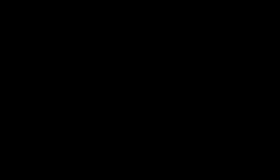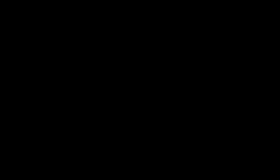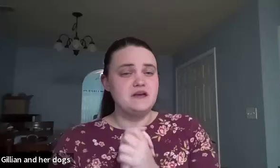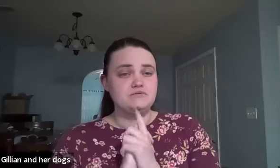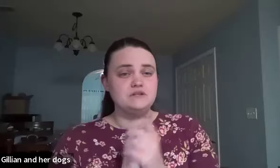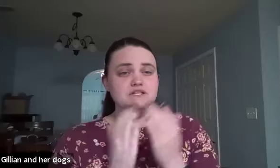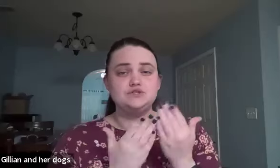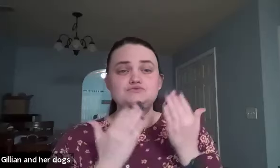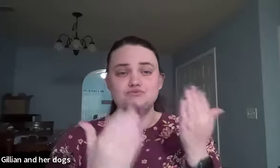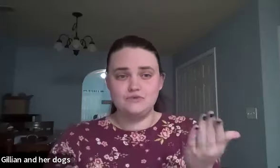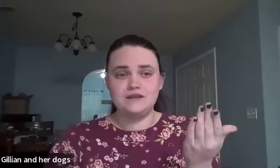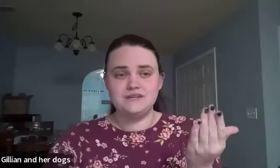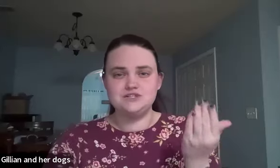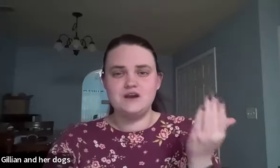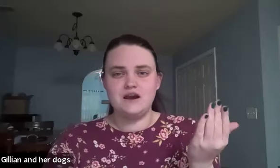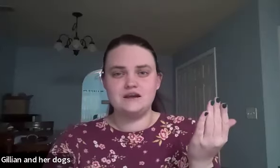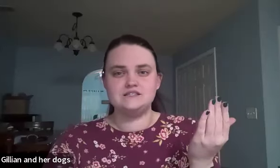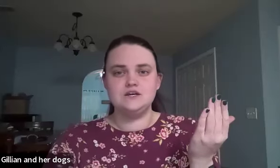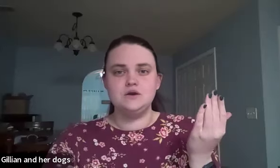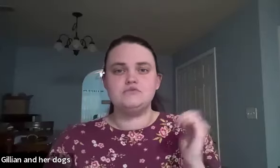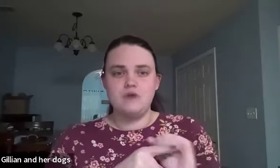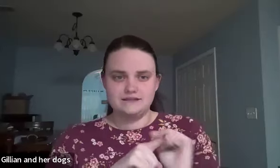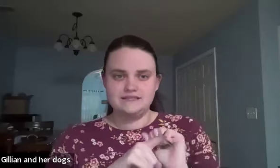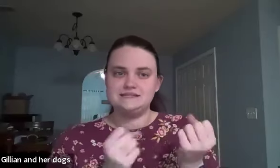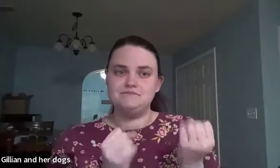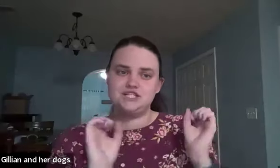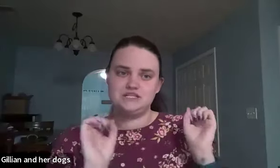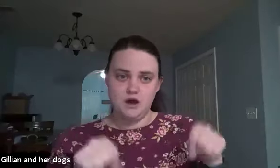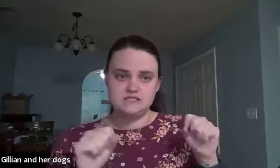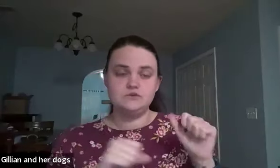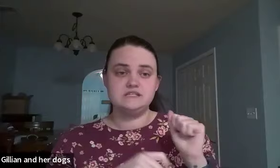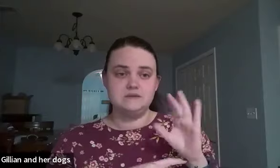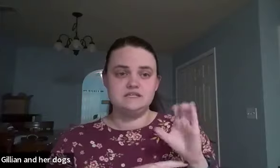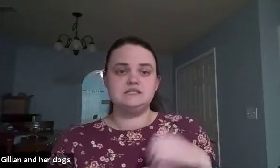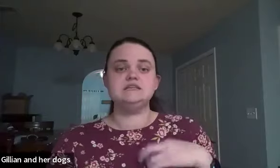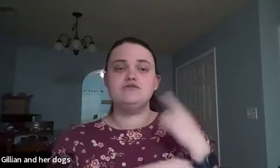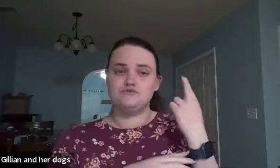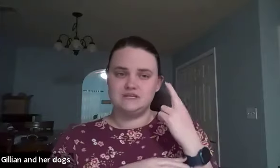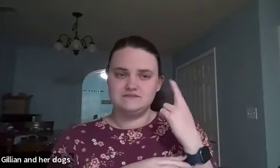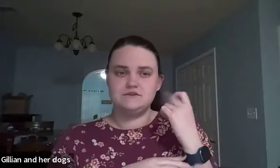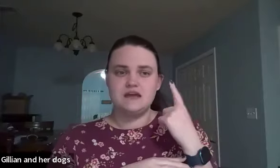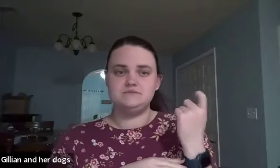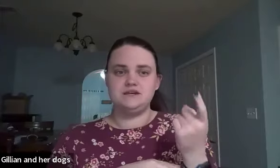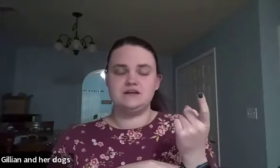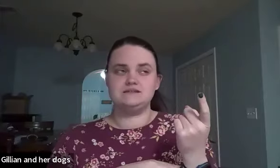something that I really recommend you guys practicing as much as possible is the ABCs. And the reason for that is